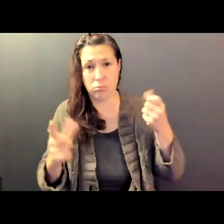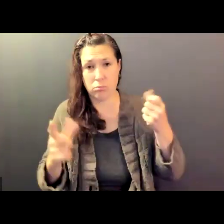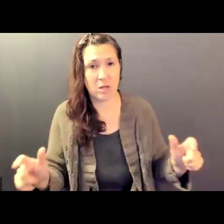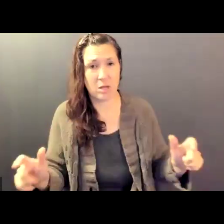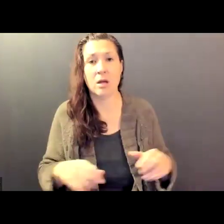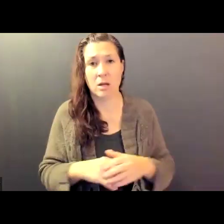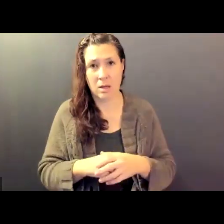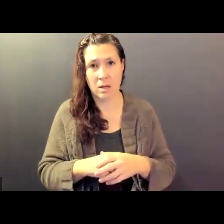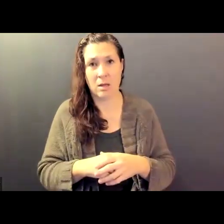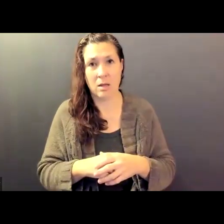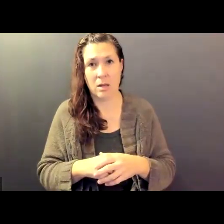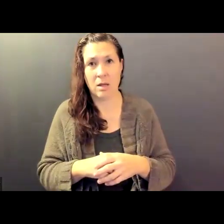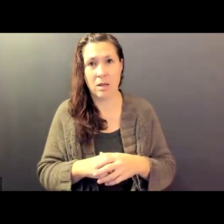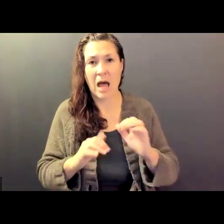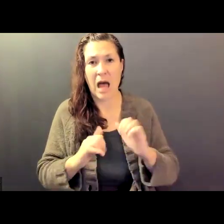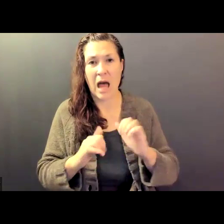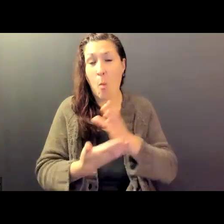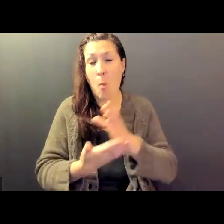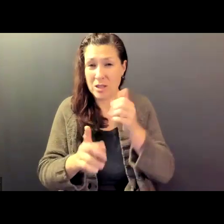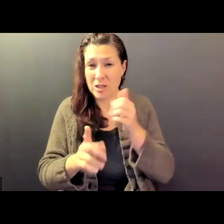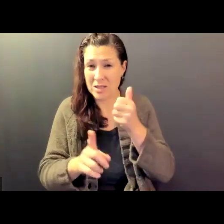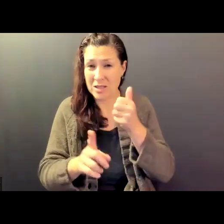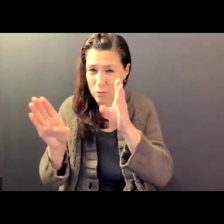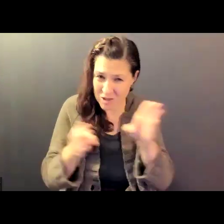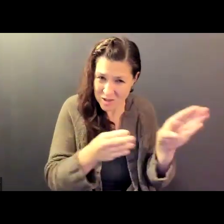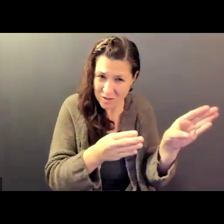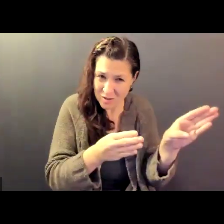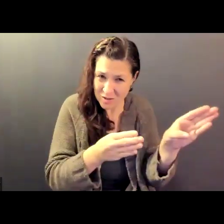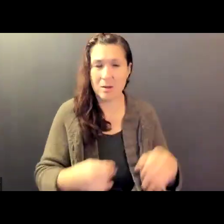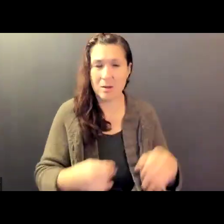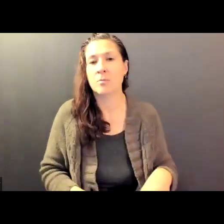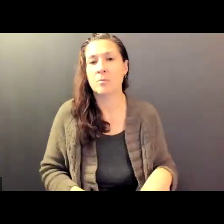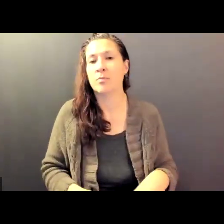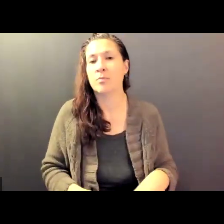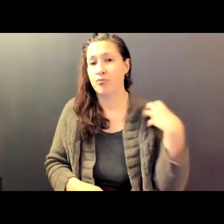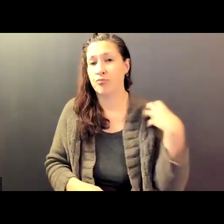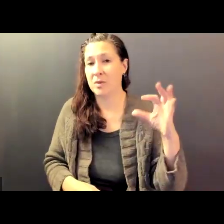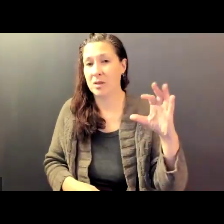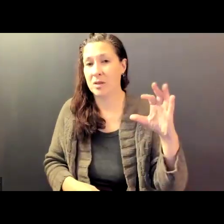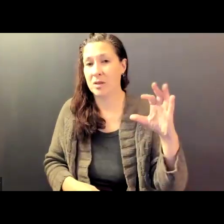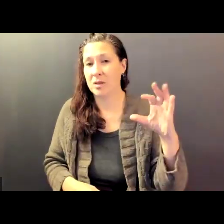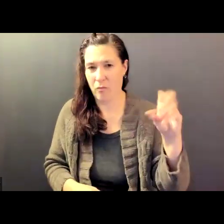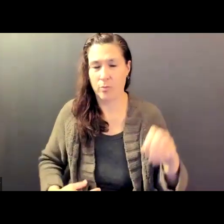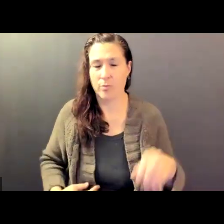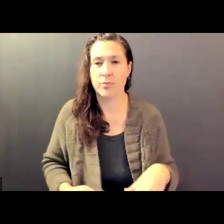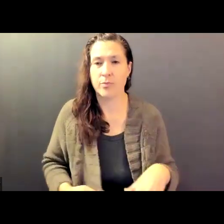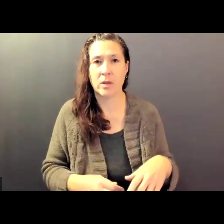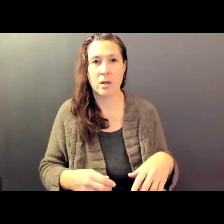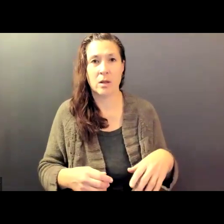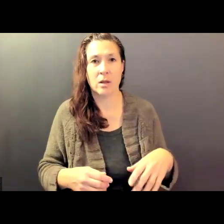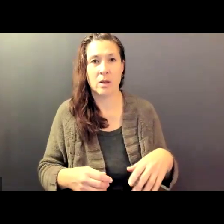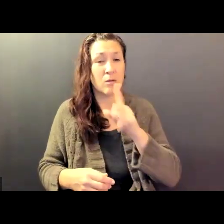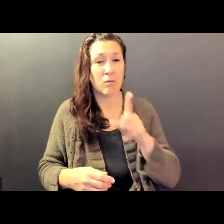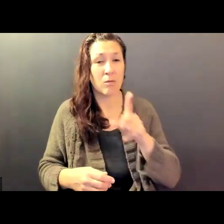we structure the district. I will say, so we're, I think, 3 months and 2 weeks into the actual rollout. I